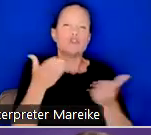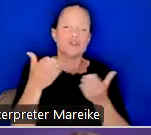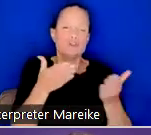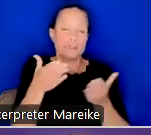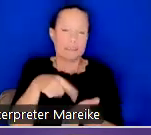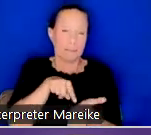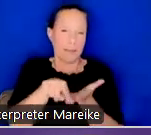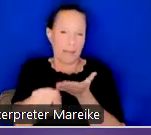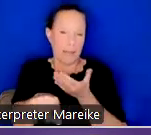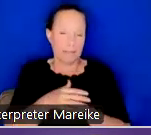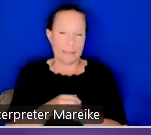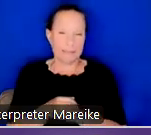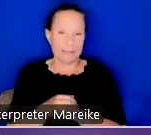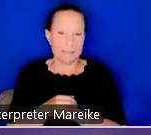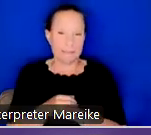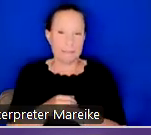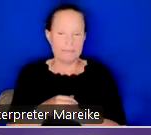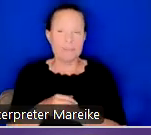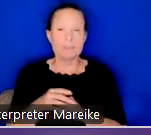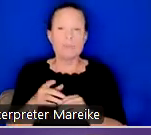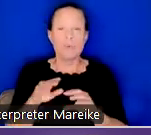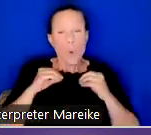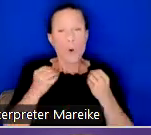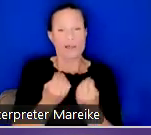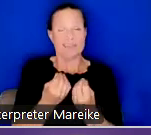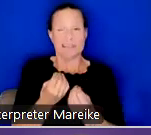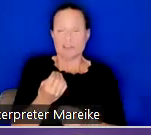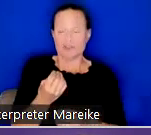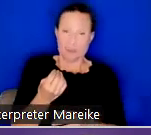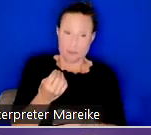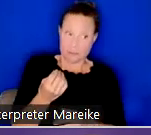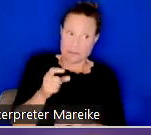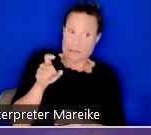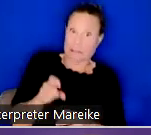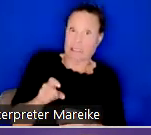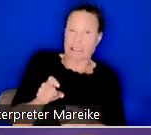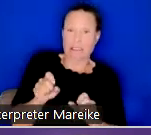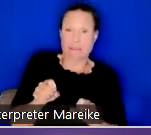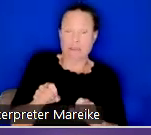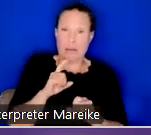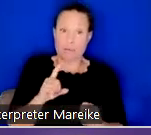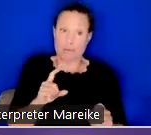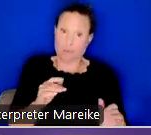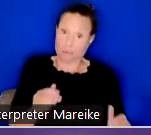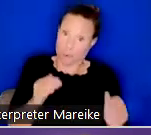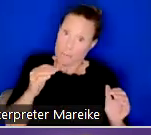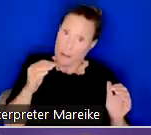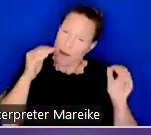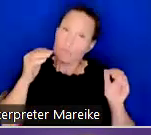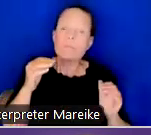So, understanding that organizations need to be able to ramp up so you can get capacity